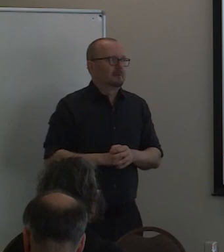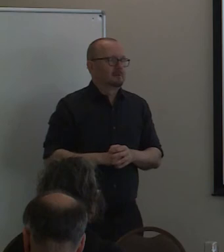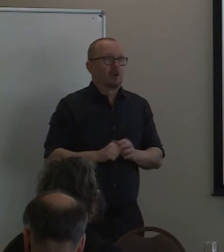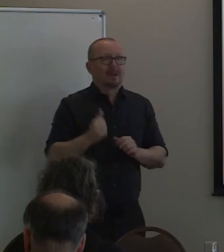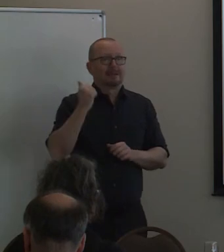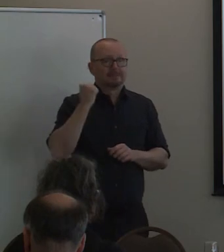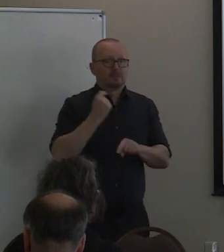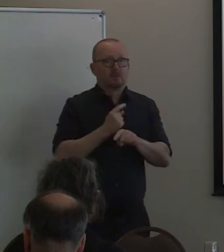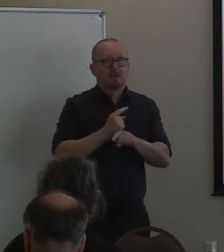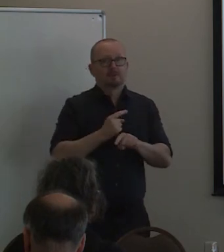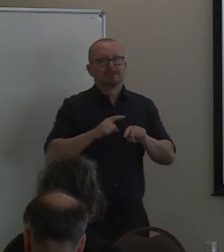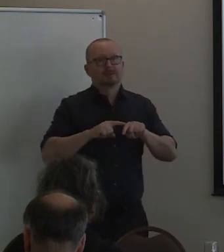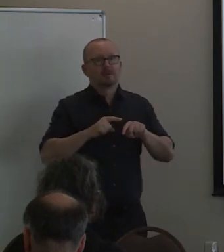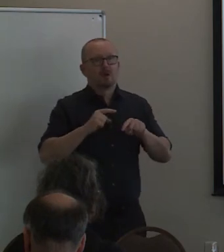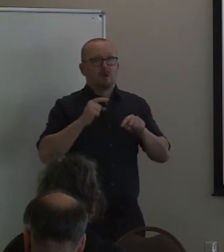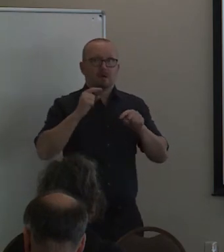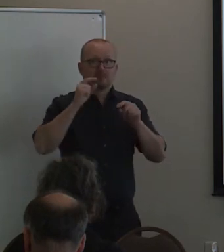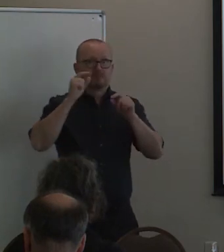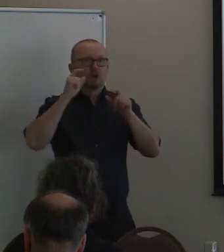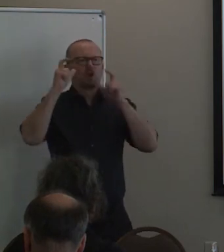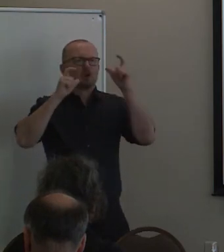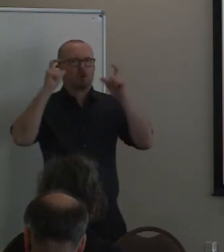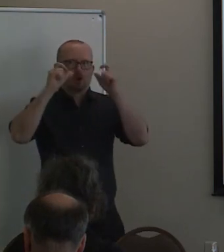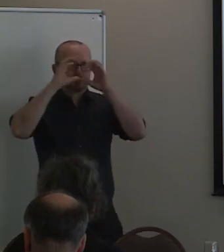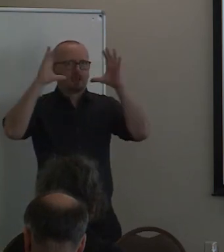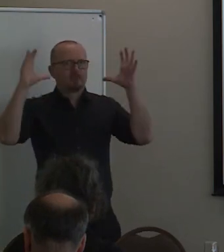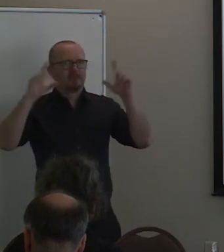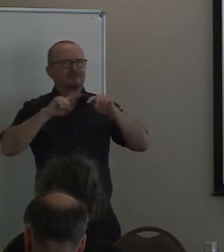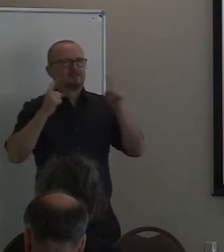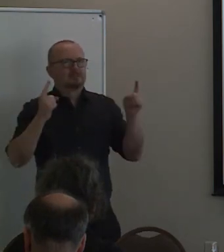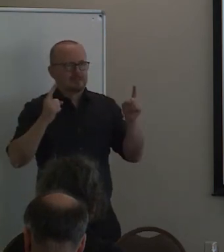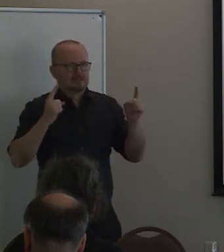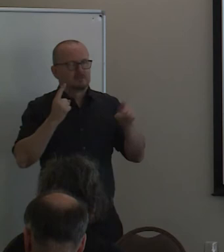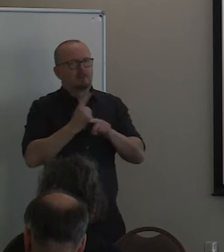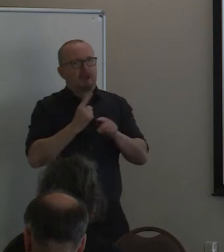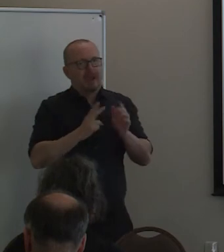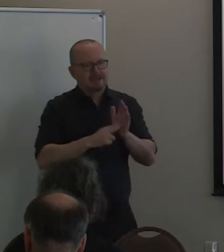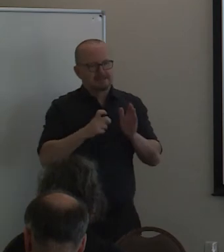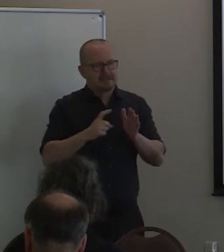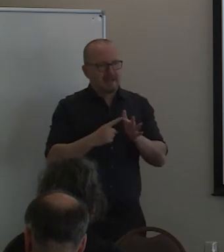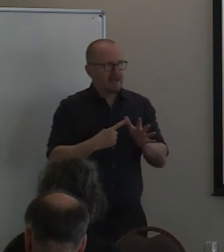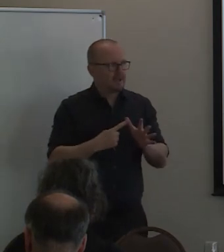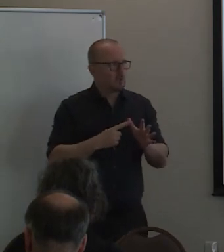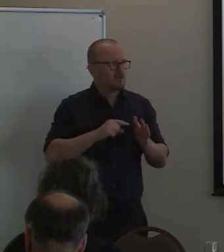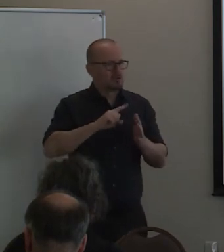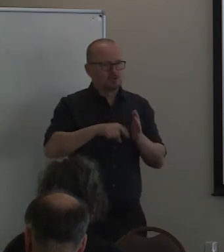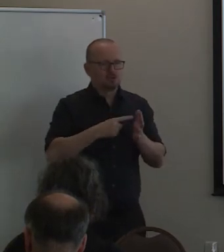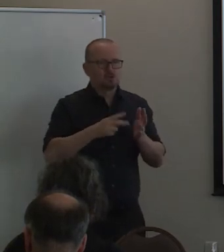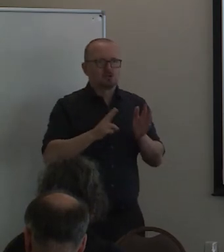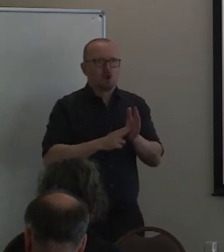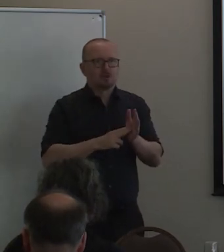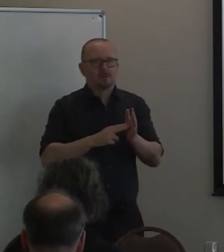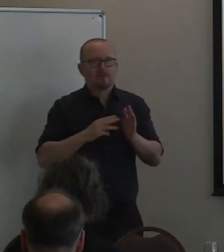differences in the presentation from MCA about working with John Maunju. I'm not sure I said that